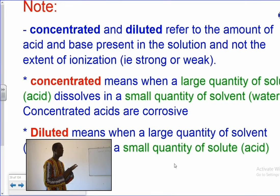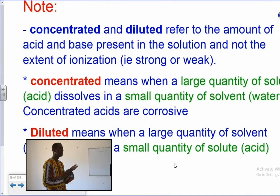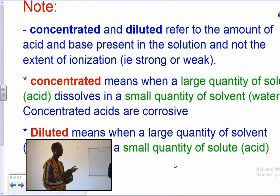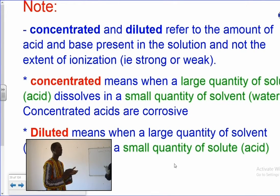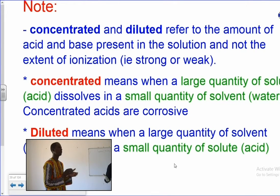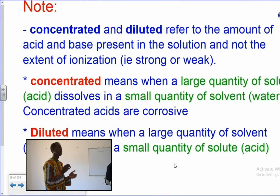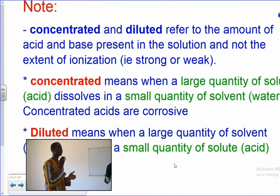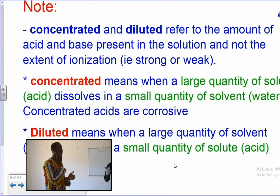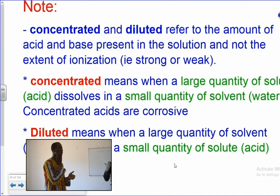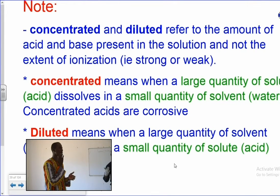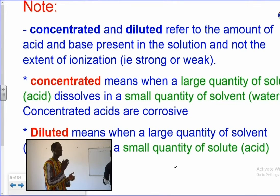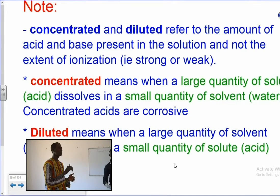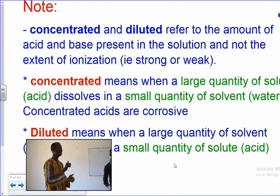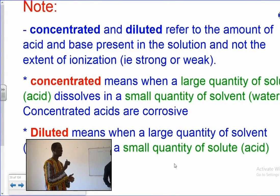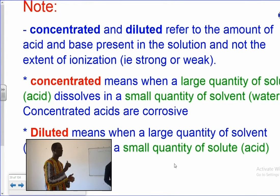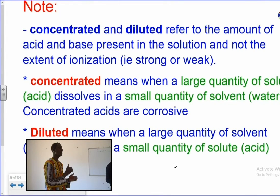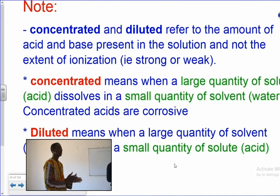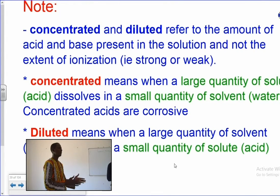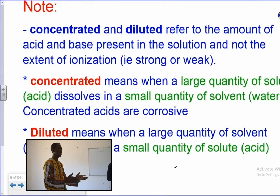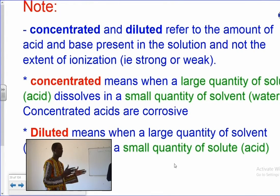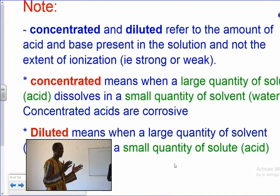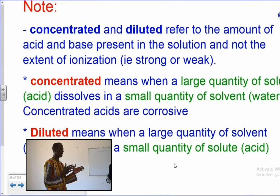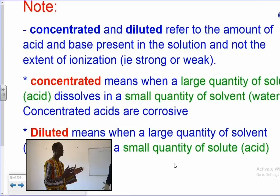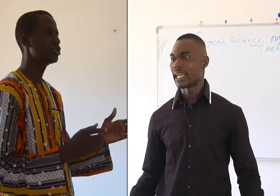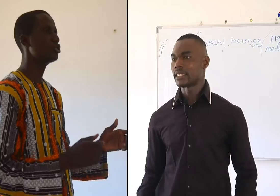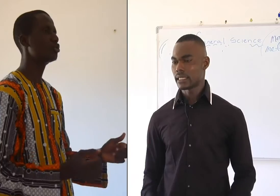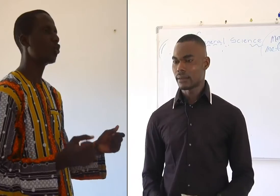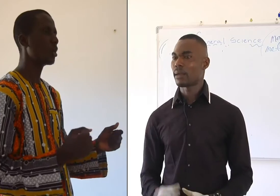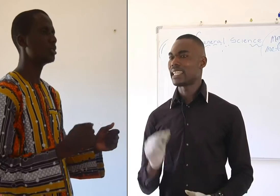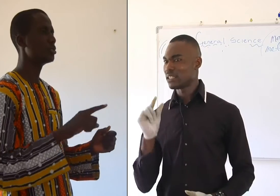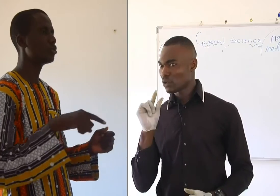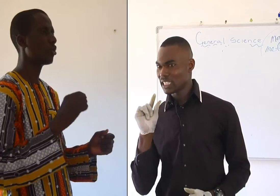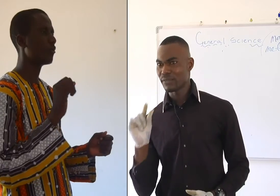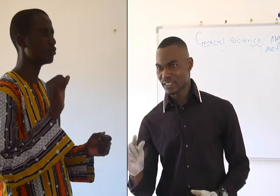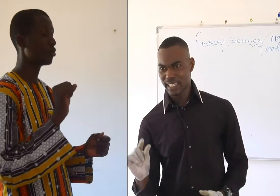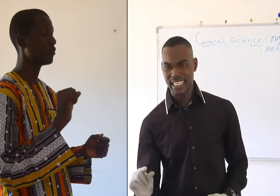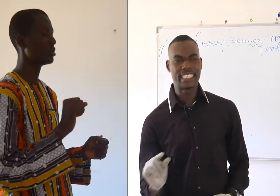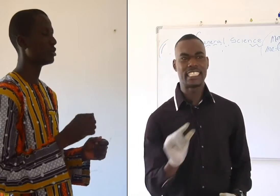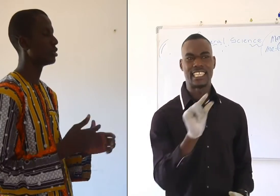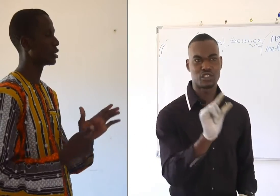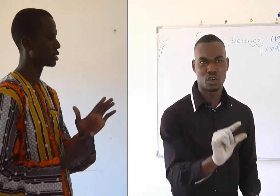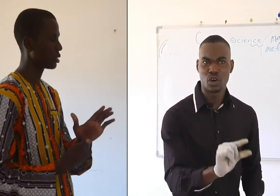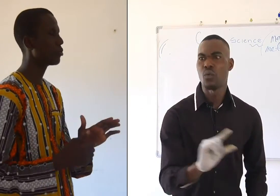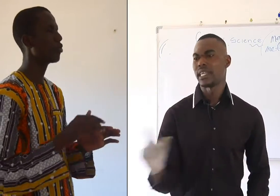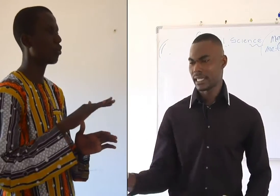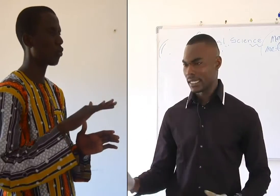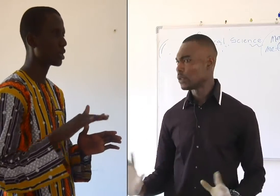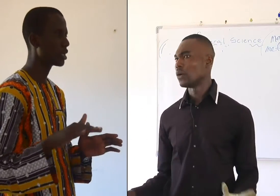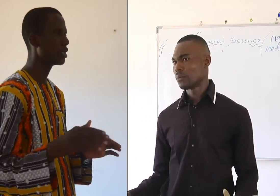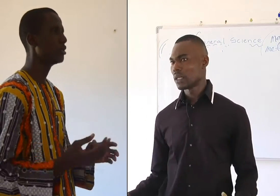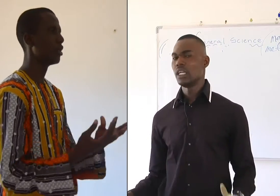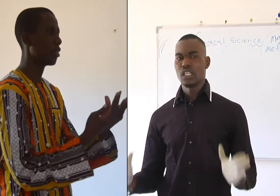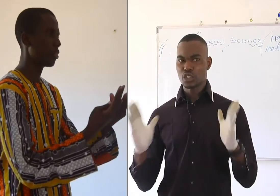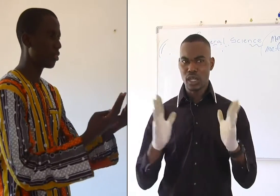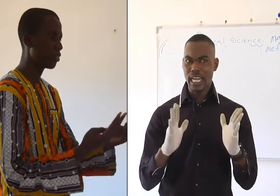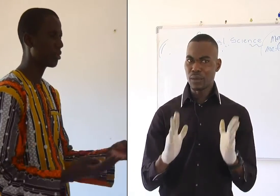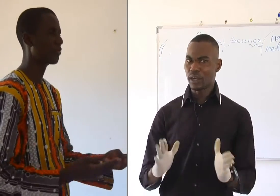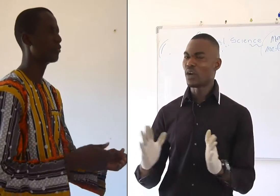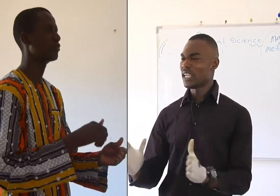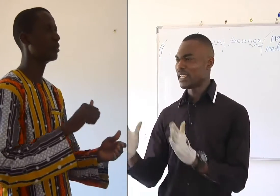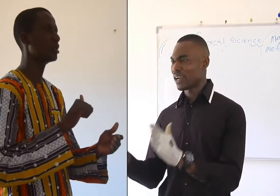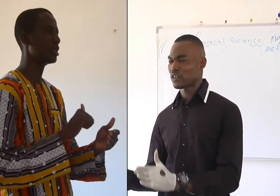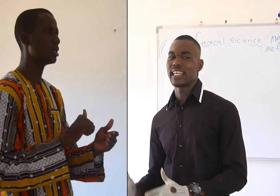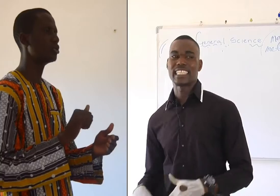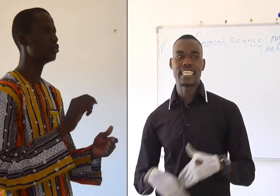the solute, that solution is going to be diluted. But that doesn't refer to that it is either strong or weak. No. Strong and